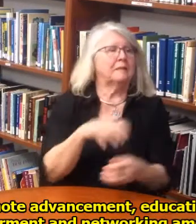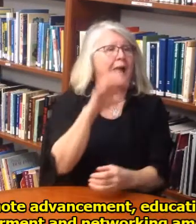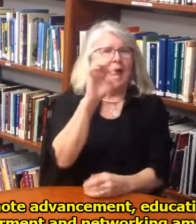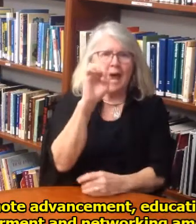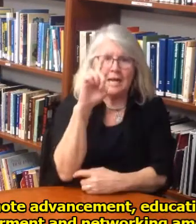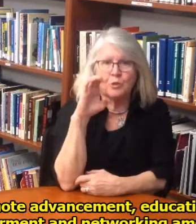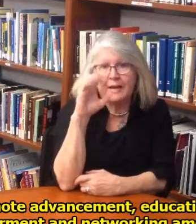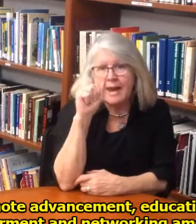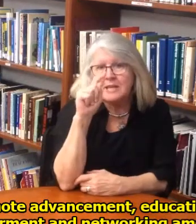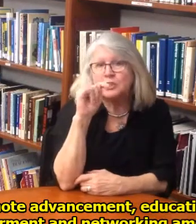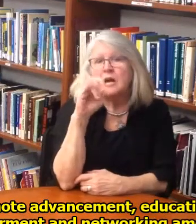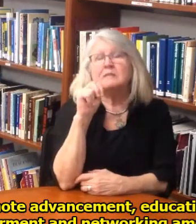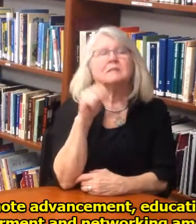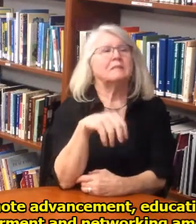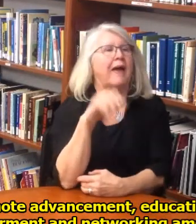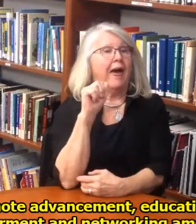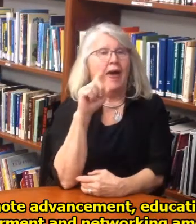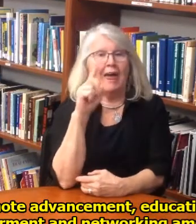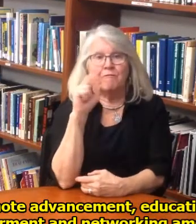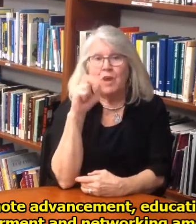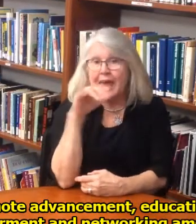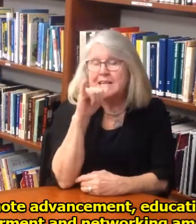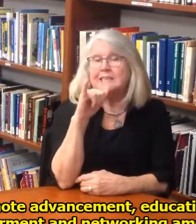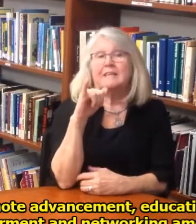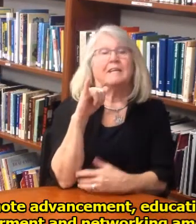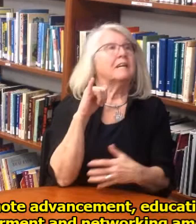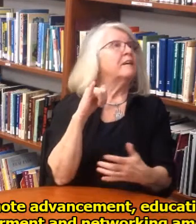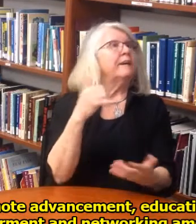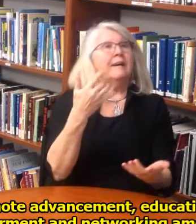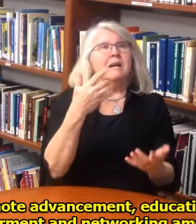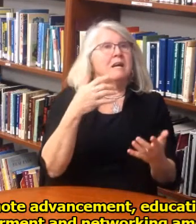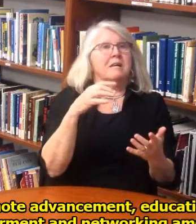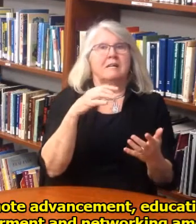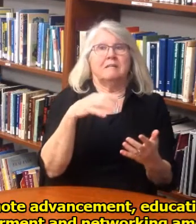promote advancement, education, advocacy,